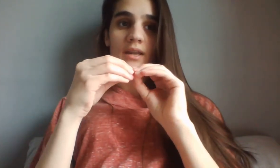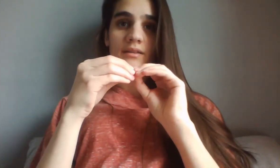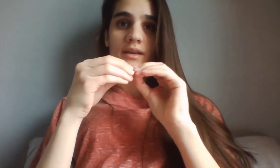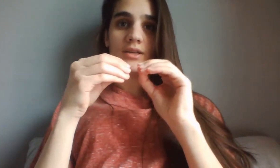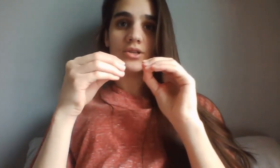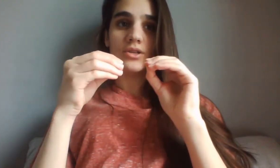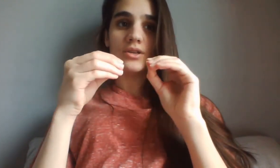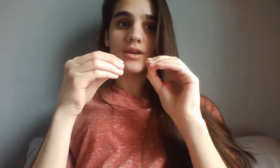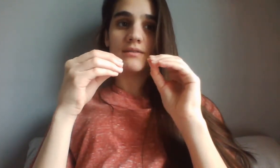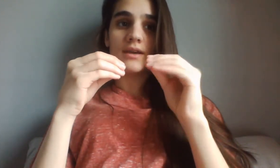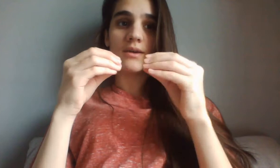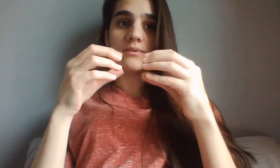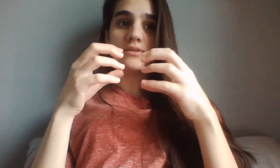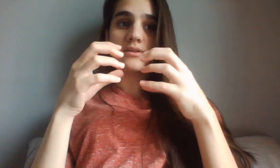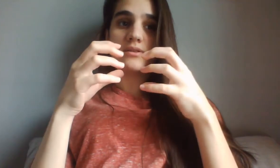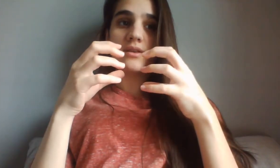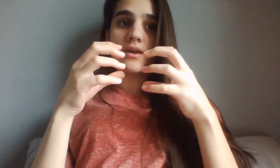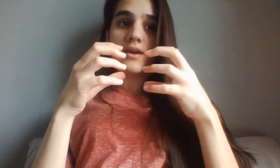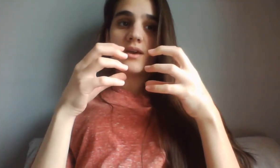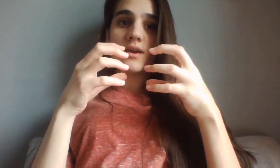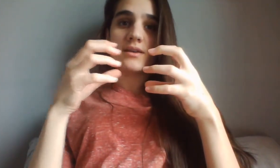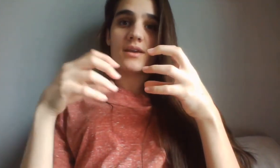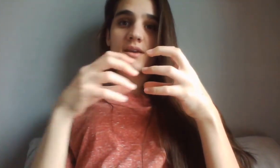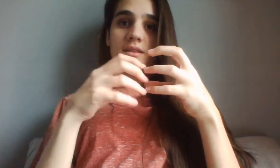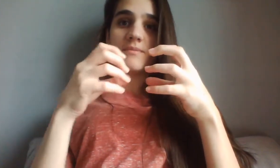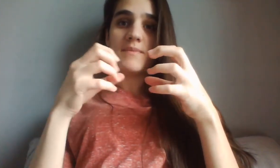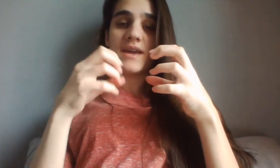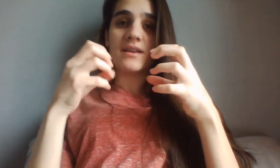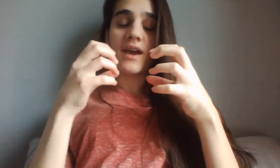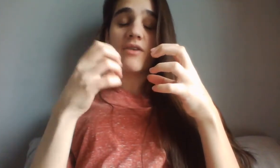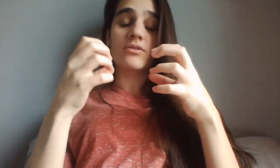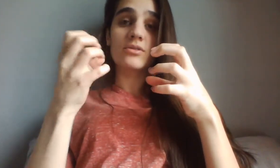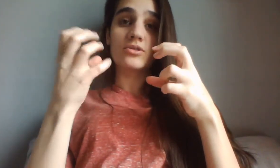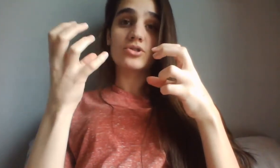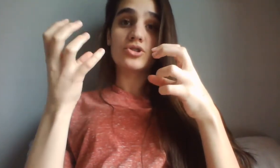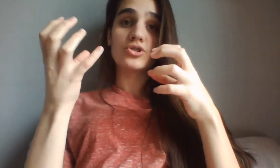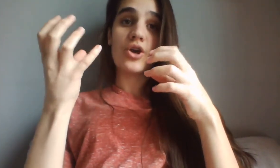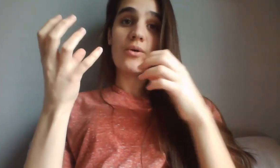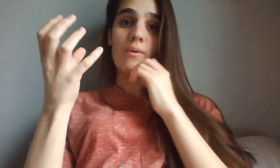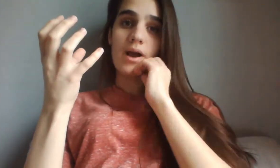think it was being Carol so